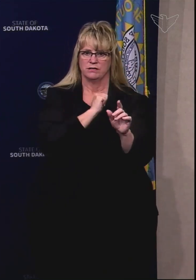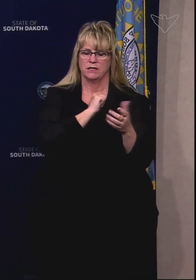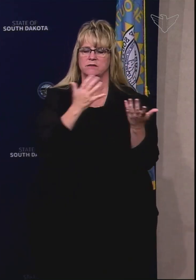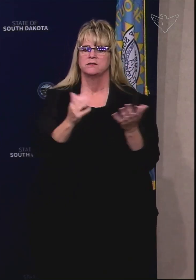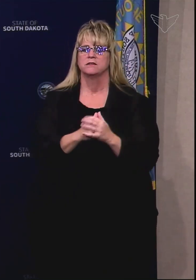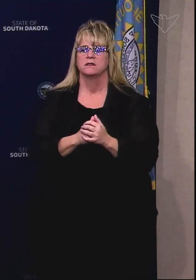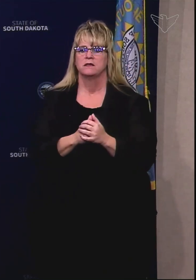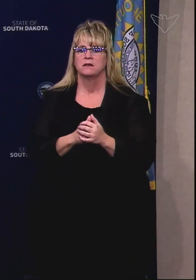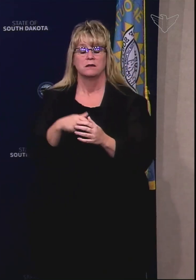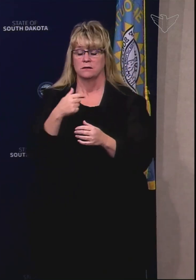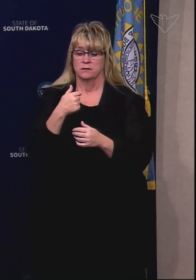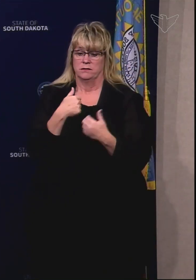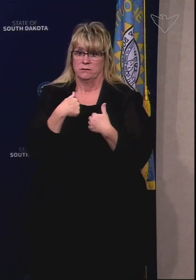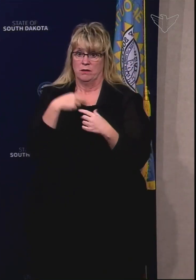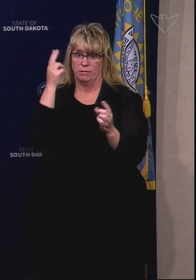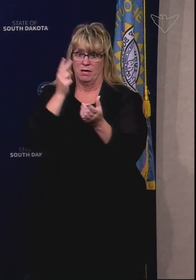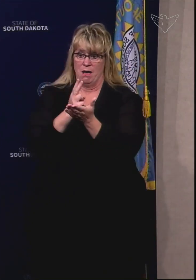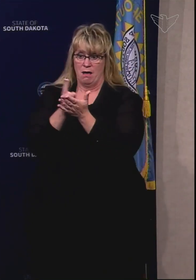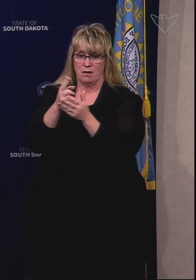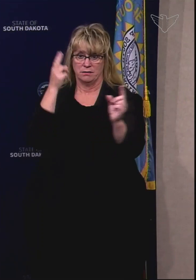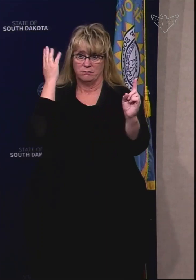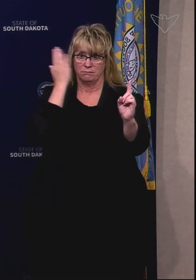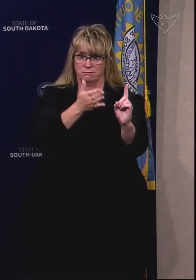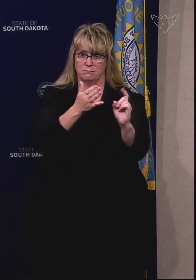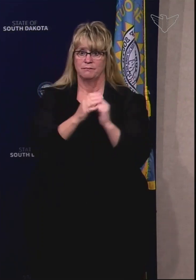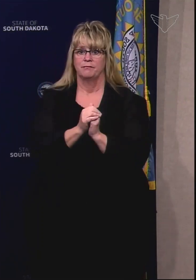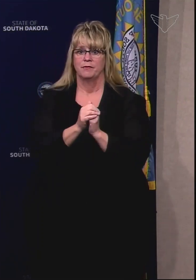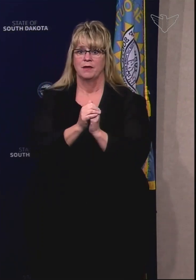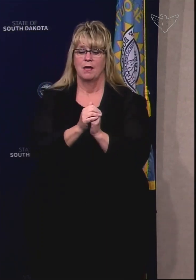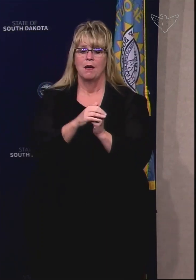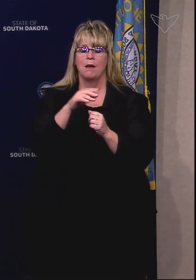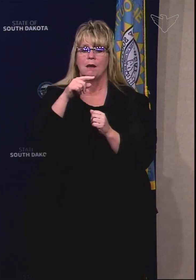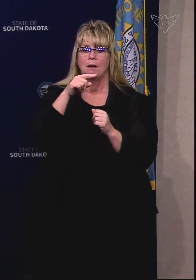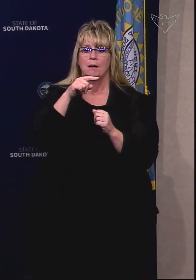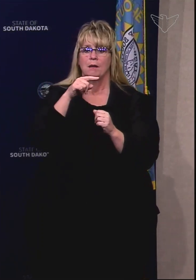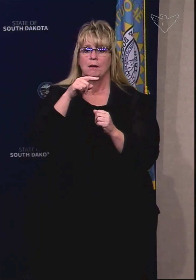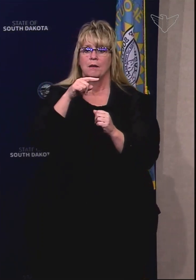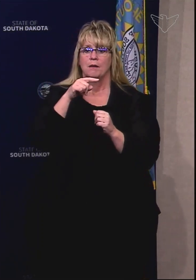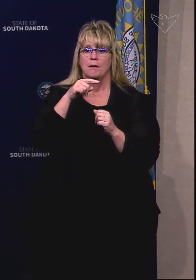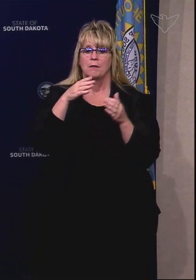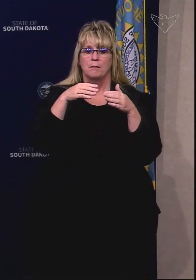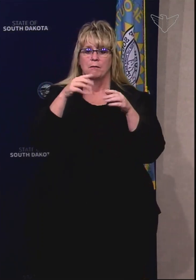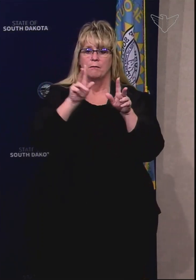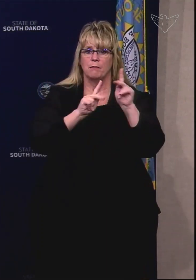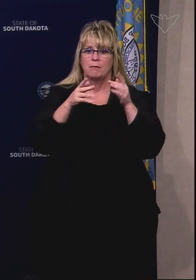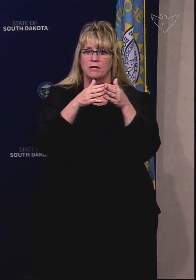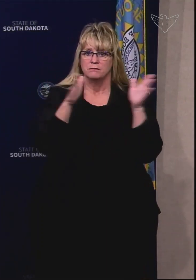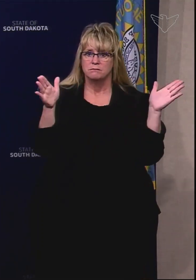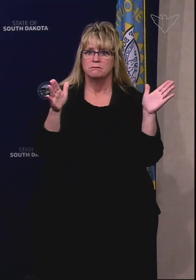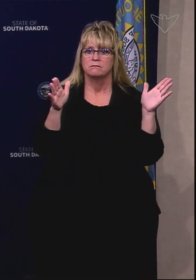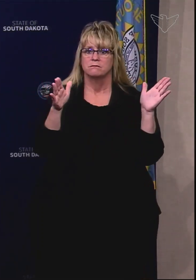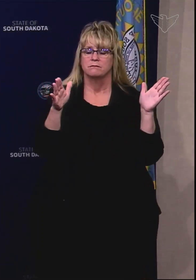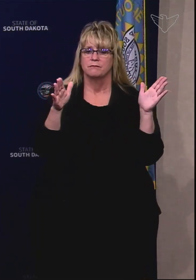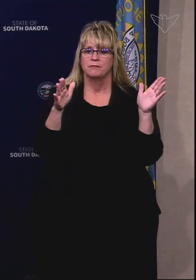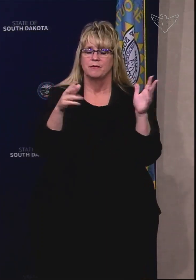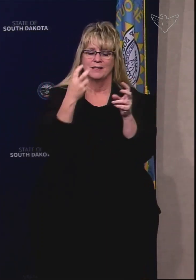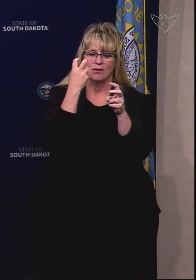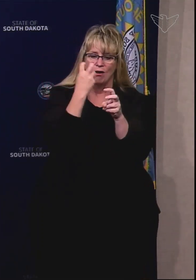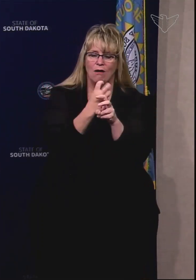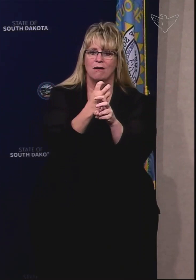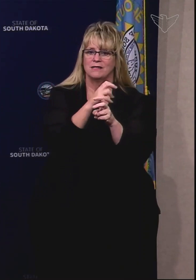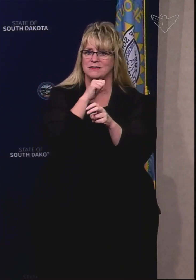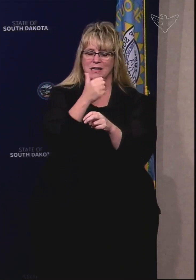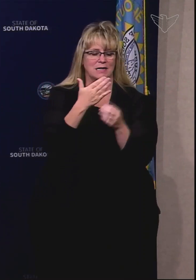So let me be blunt. Public policy is complex. It's difficult. It also should be